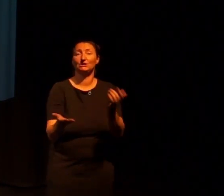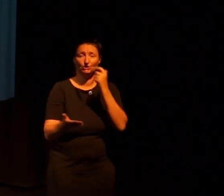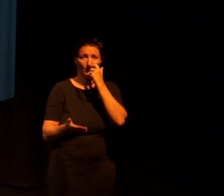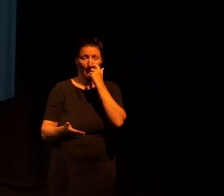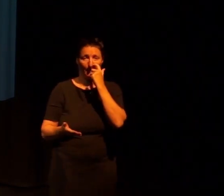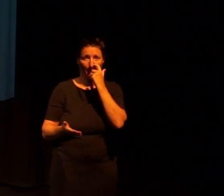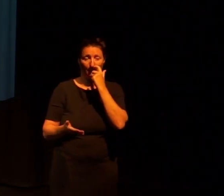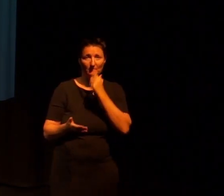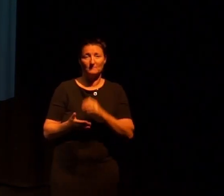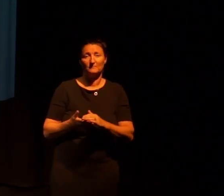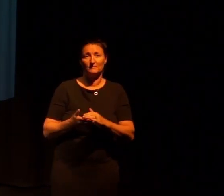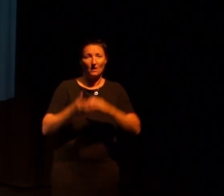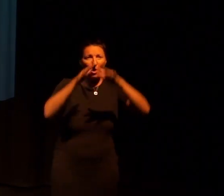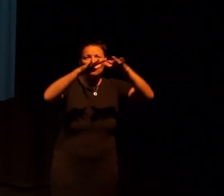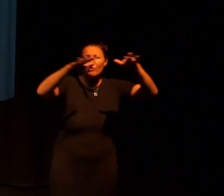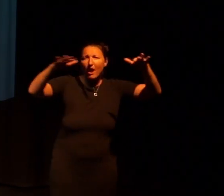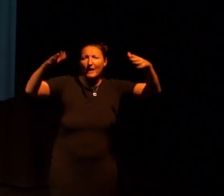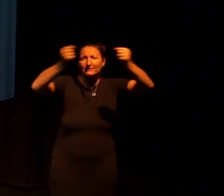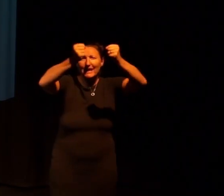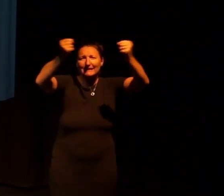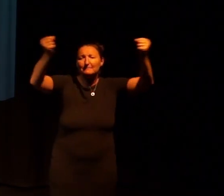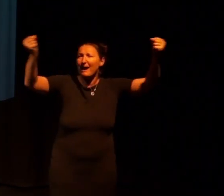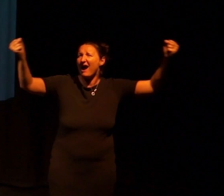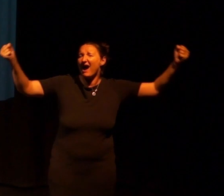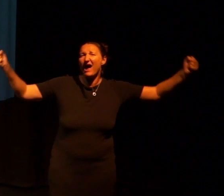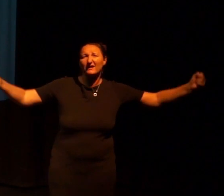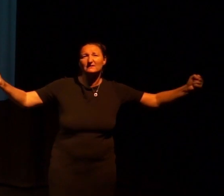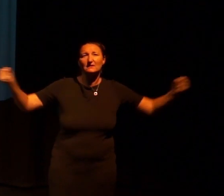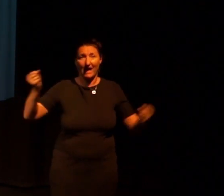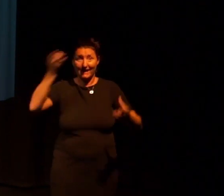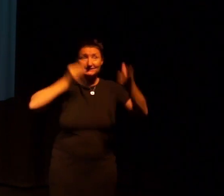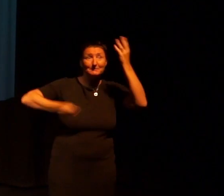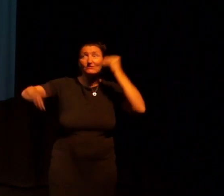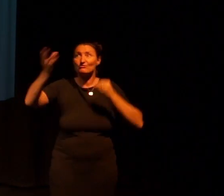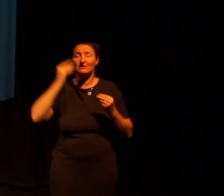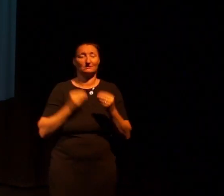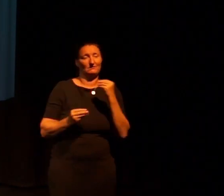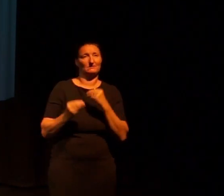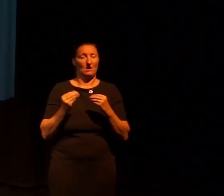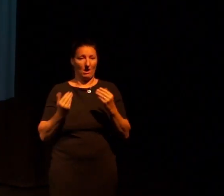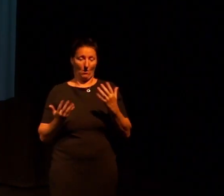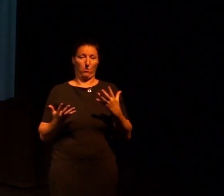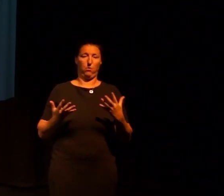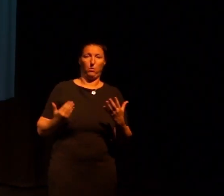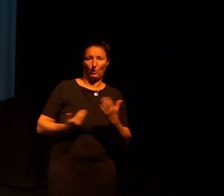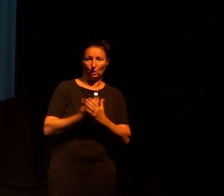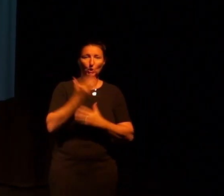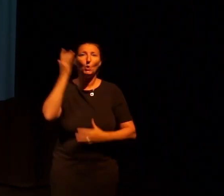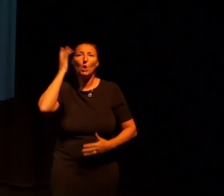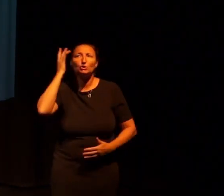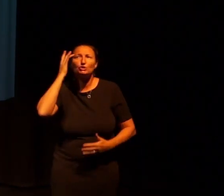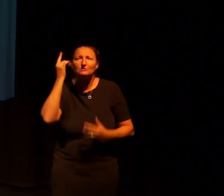page. Horizons expand and experiences rush in. New consciousness creeps